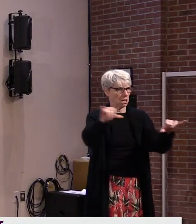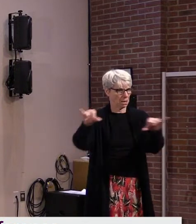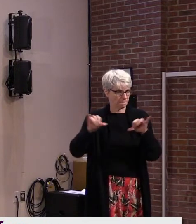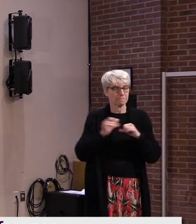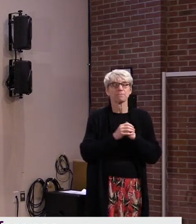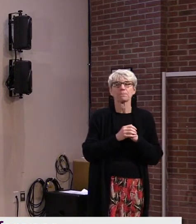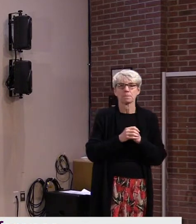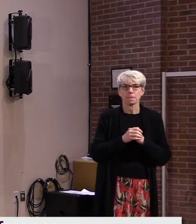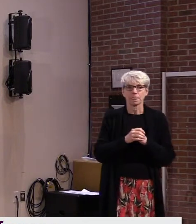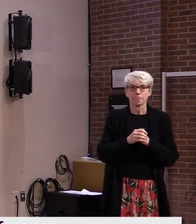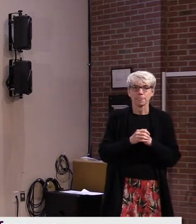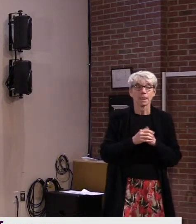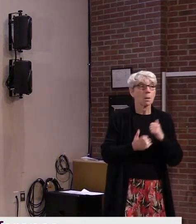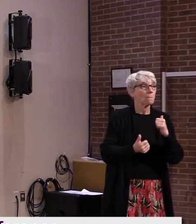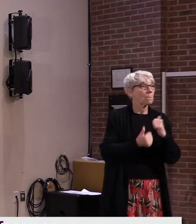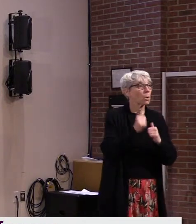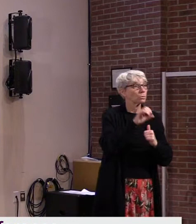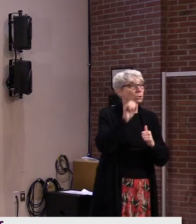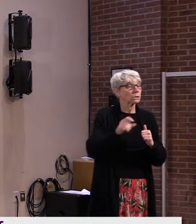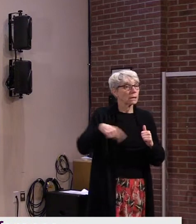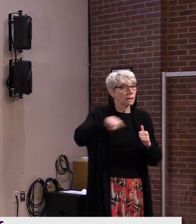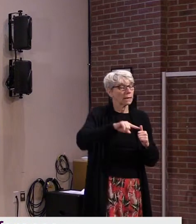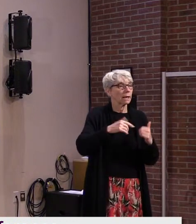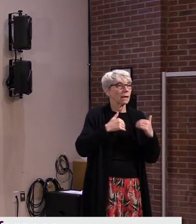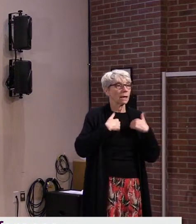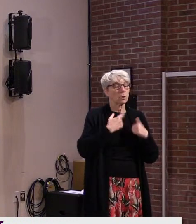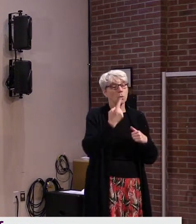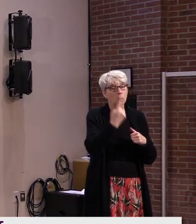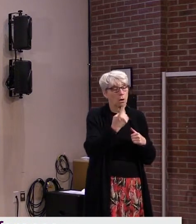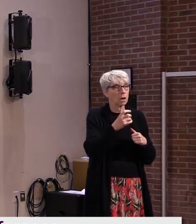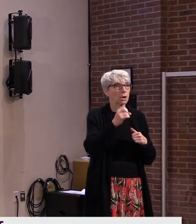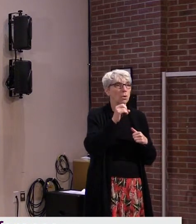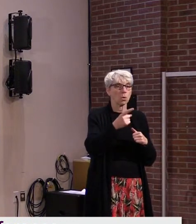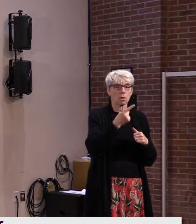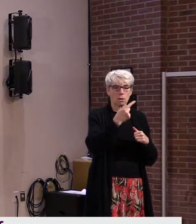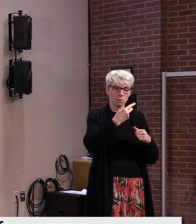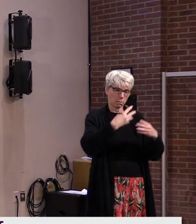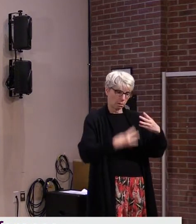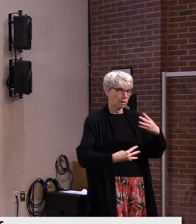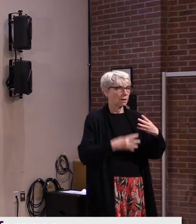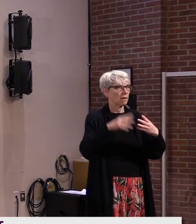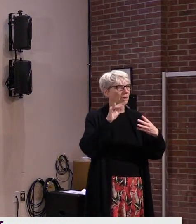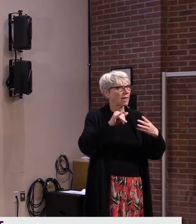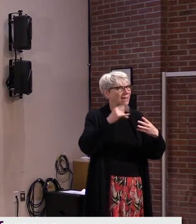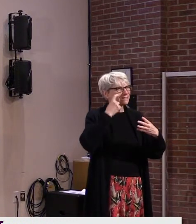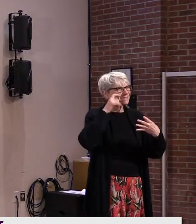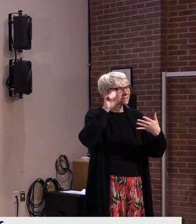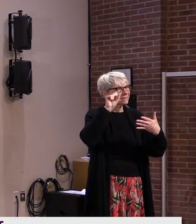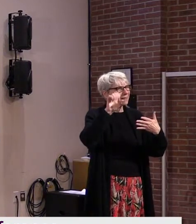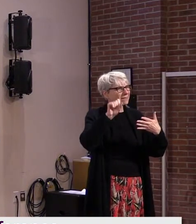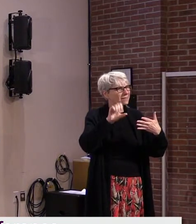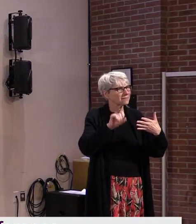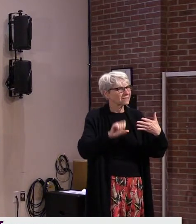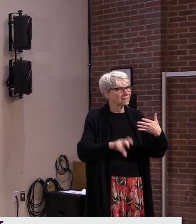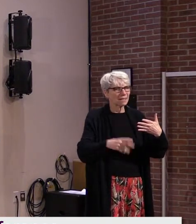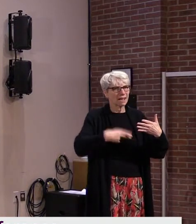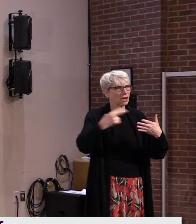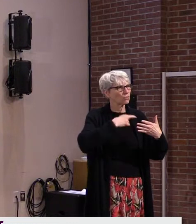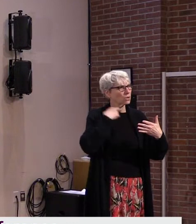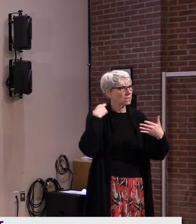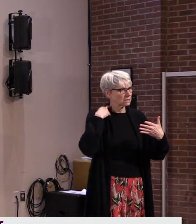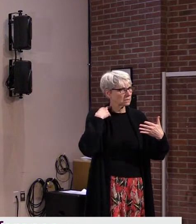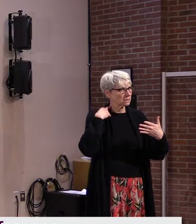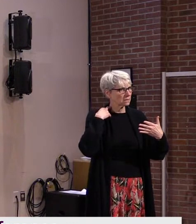overwhelming majority had one and usually more than one of the conditions that put people at high risk of death for